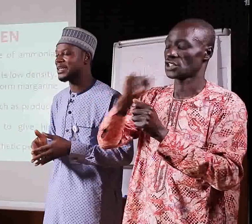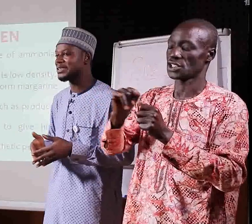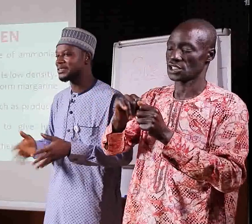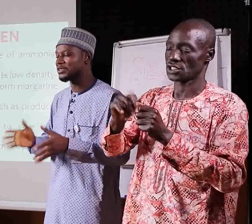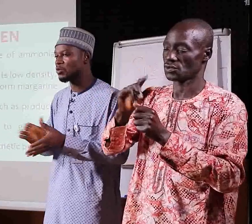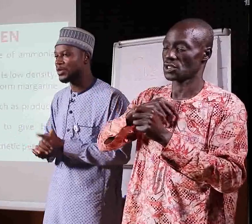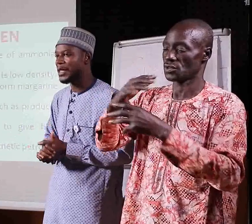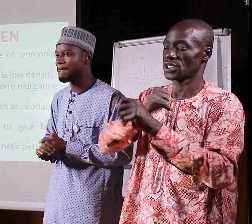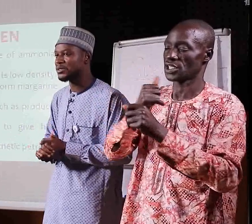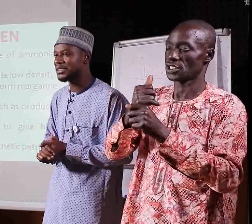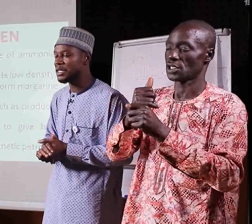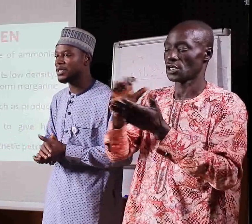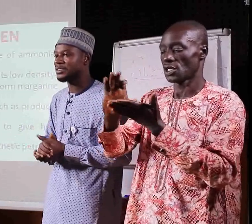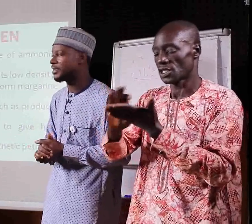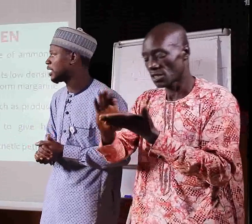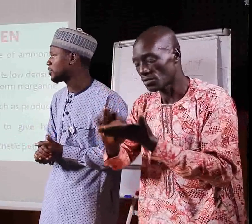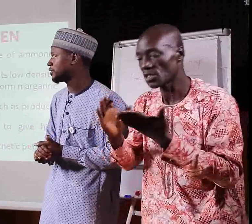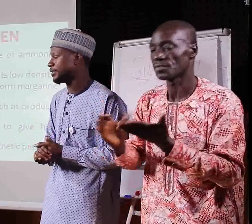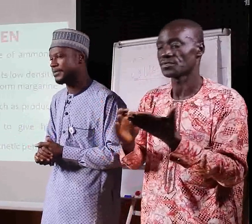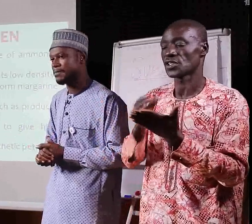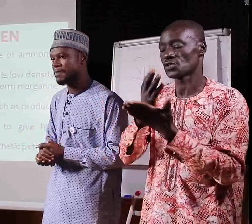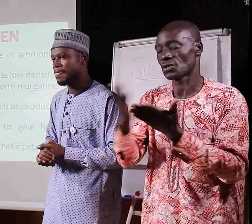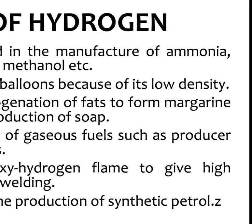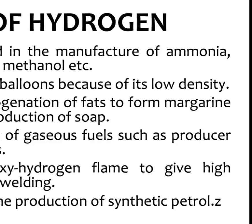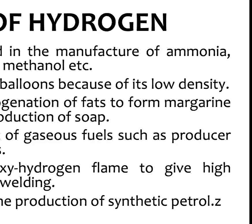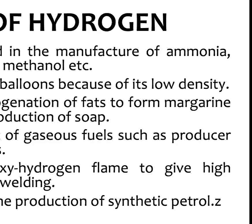of fertilizers and some other important chemicals in the laboratory.